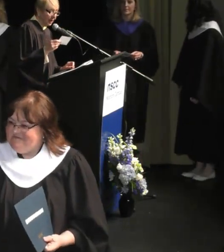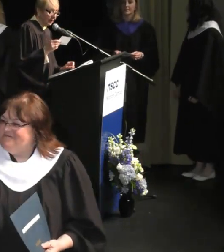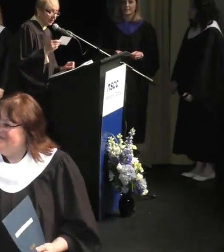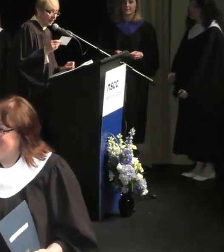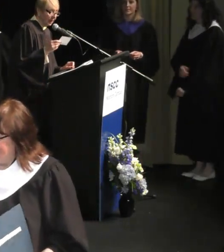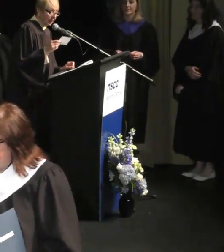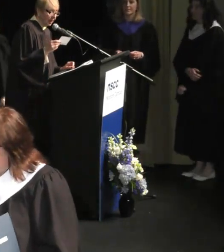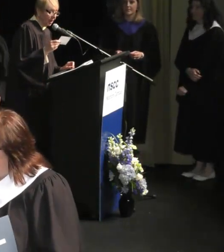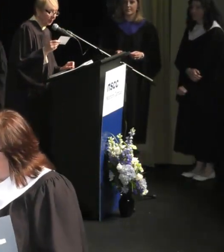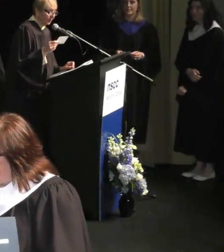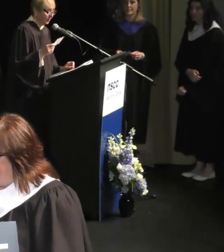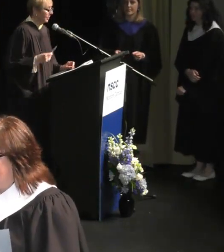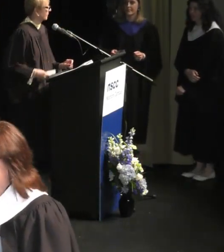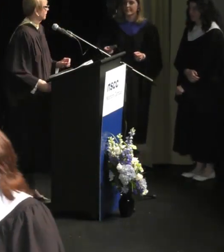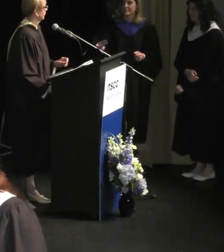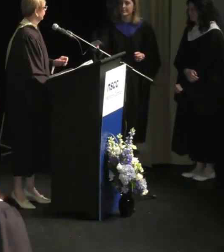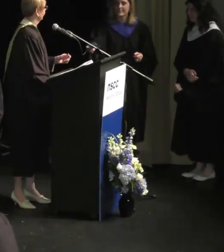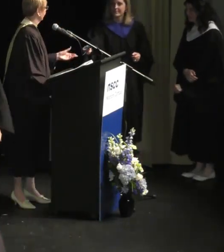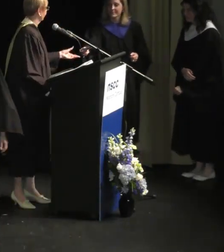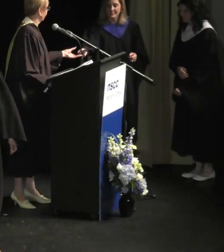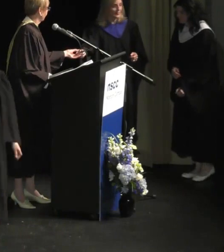Catherine McIntyre, honors.